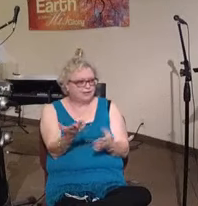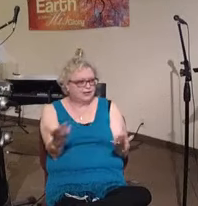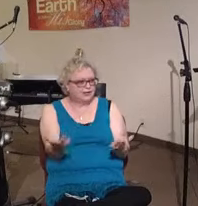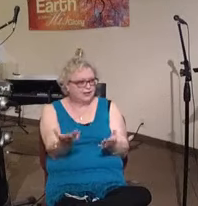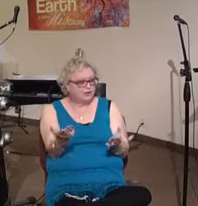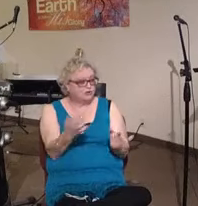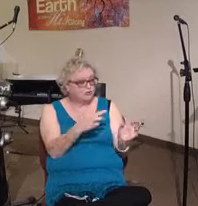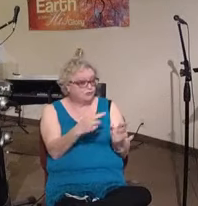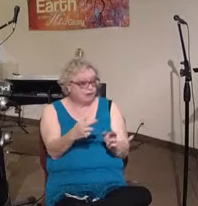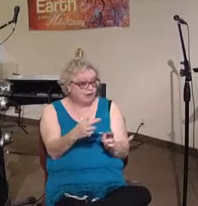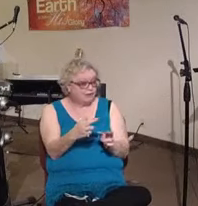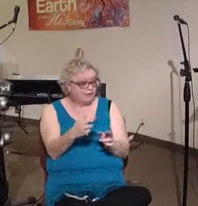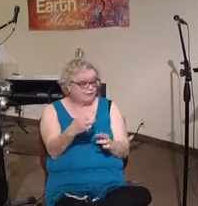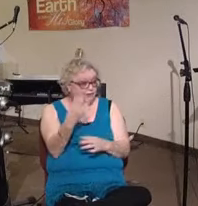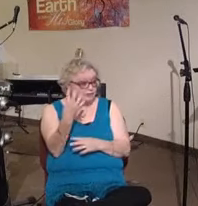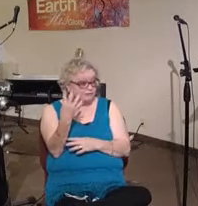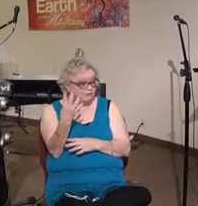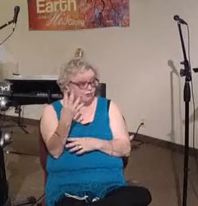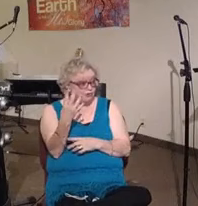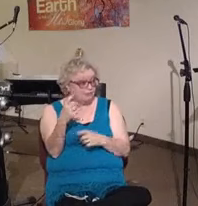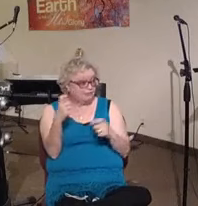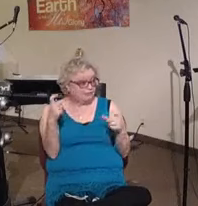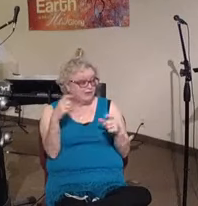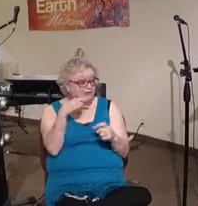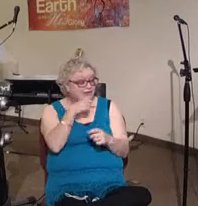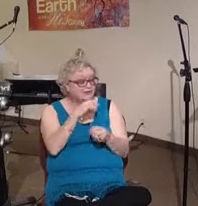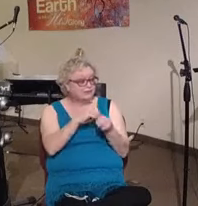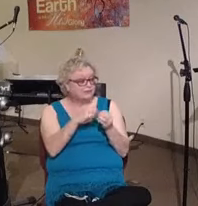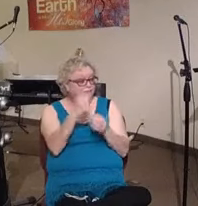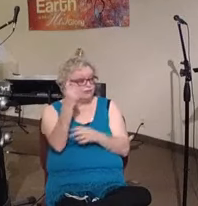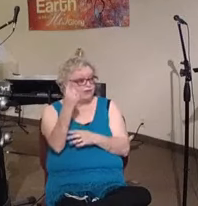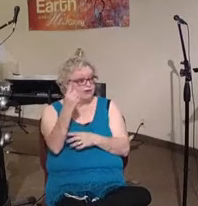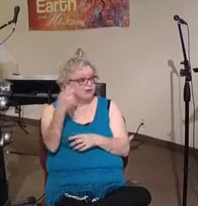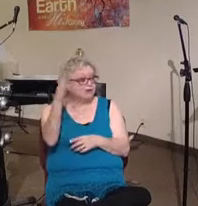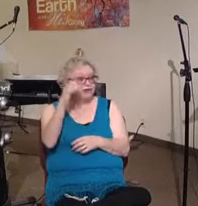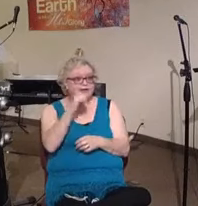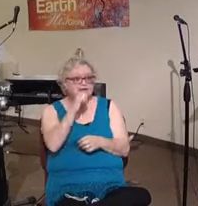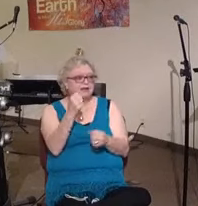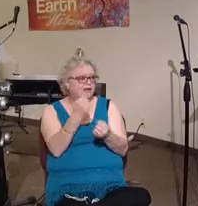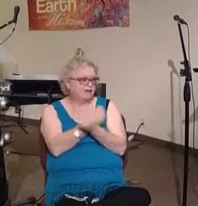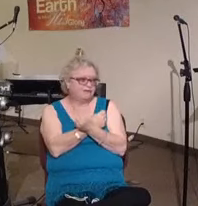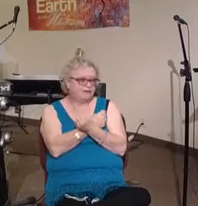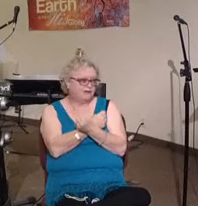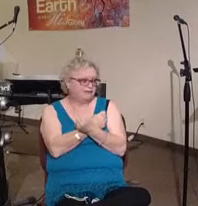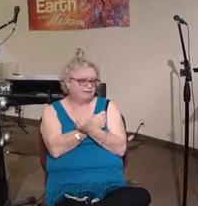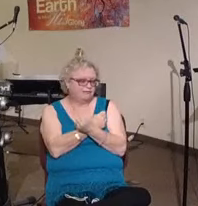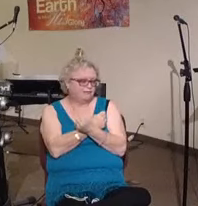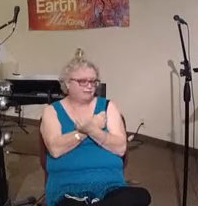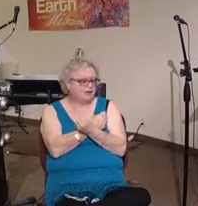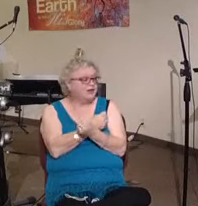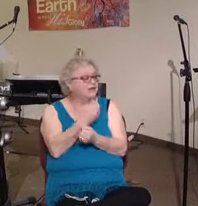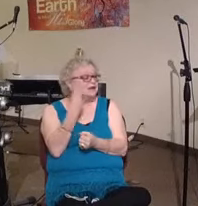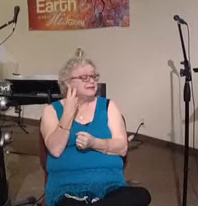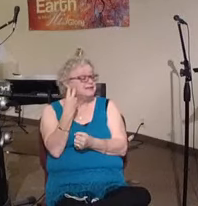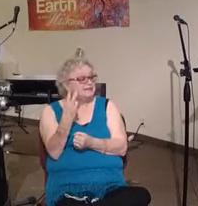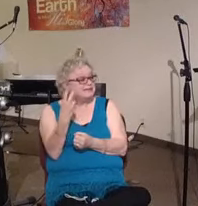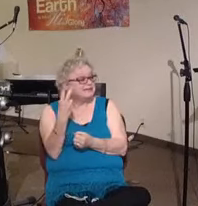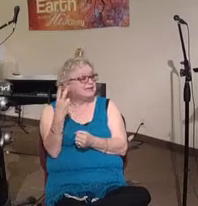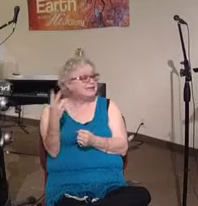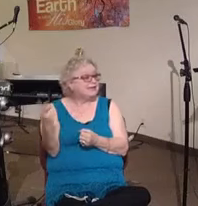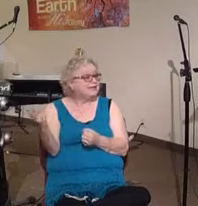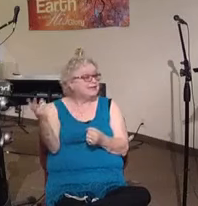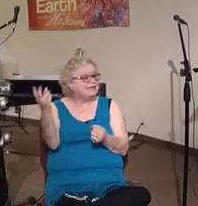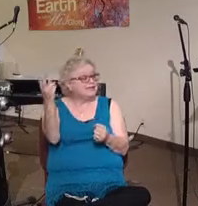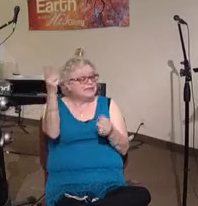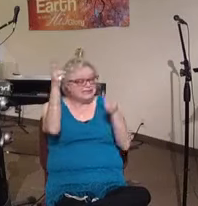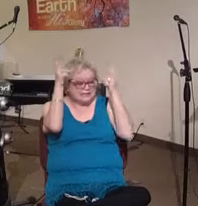Are you ready for these four big lies? Lie number one, God is not loving. You see, Satan started